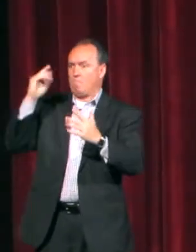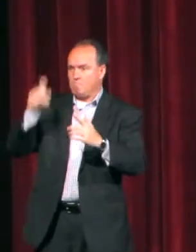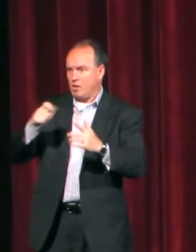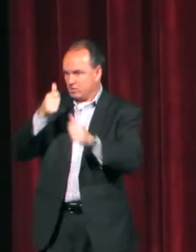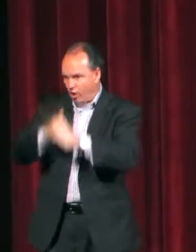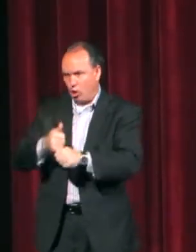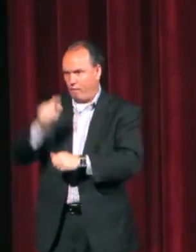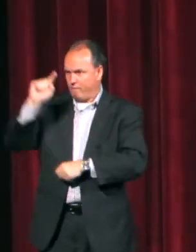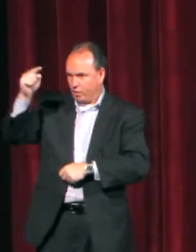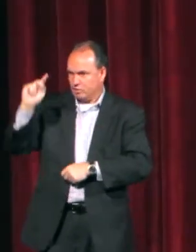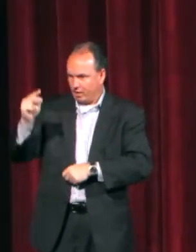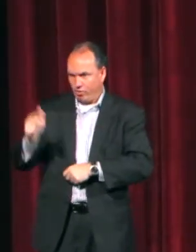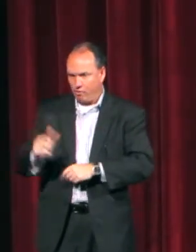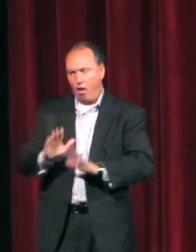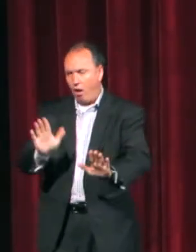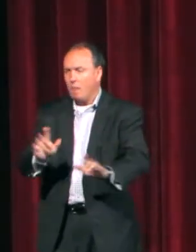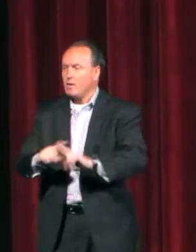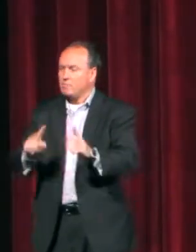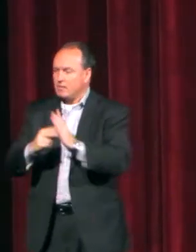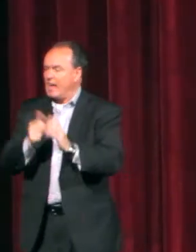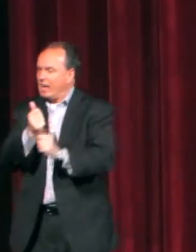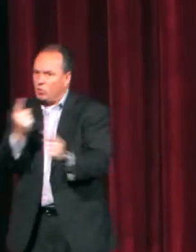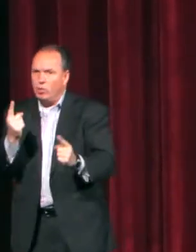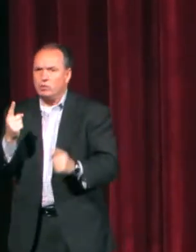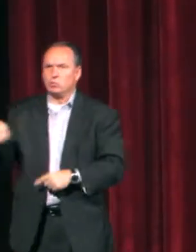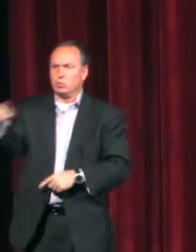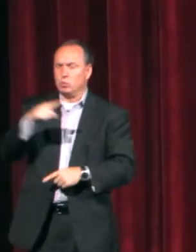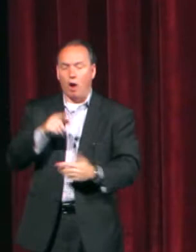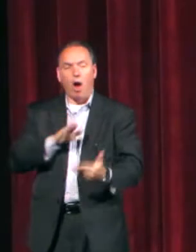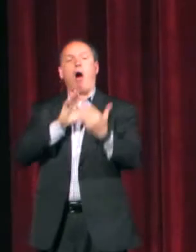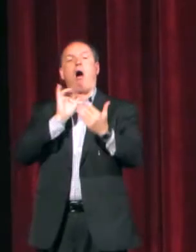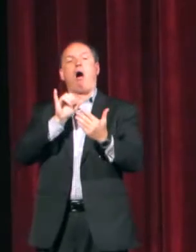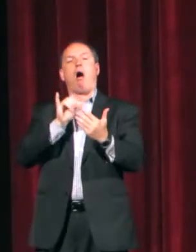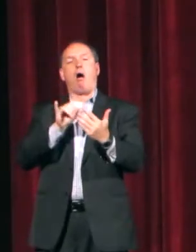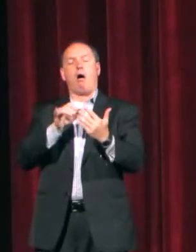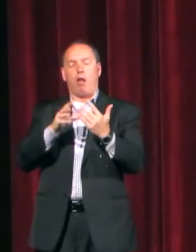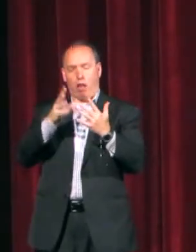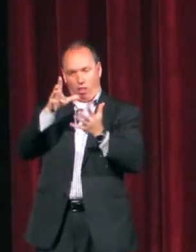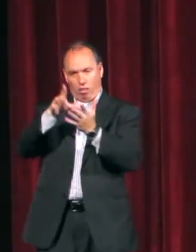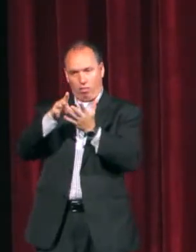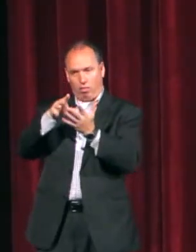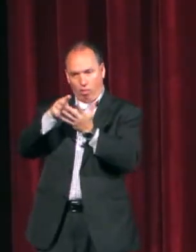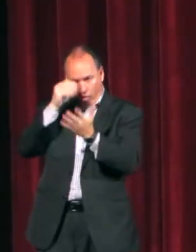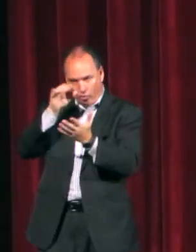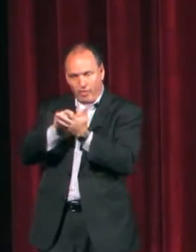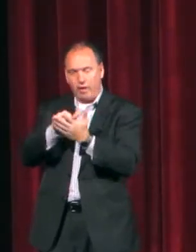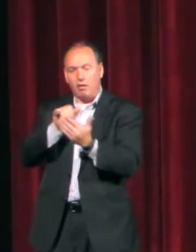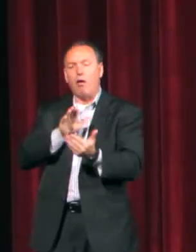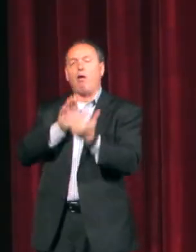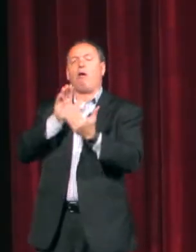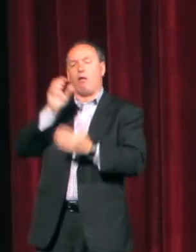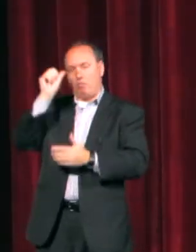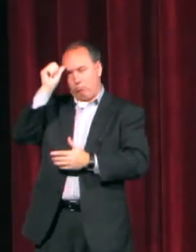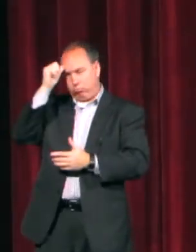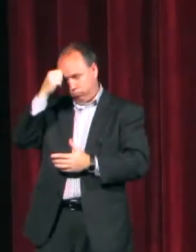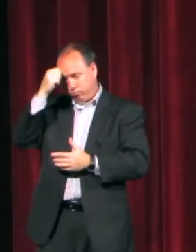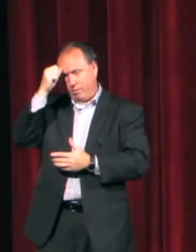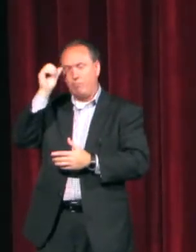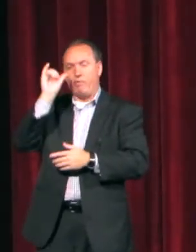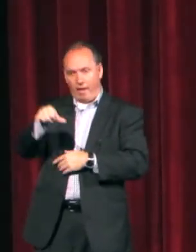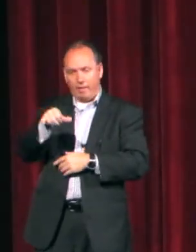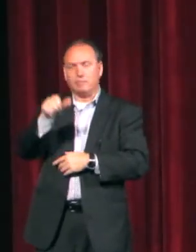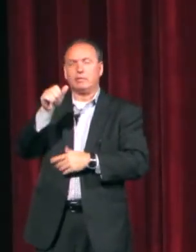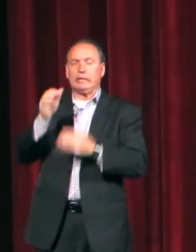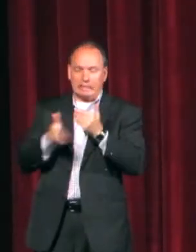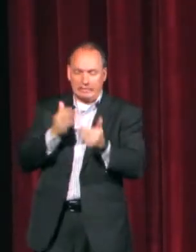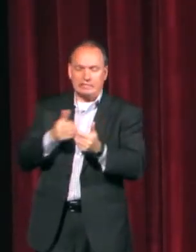staff, or anybody that takes this approach and adopts it into their system that they're currently in, for them to remember that a